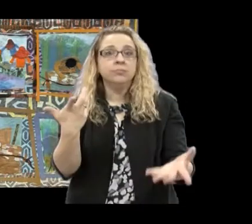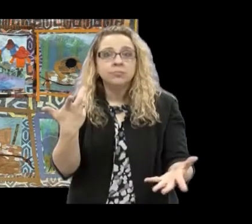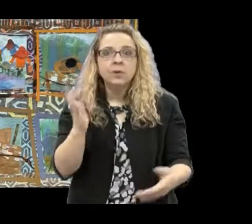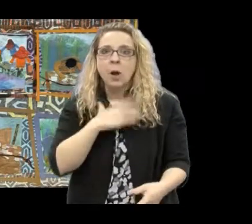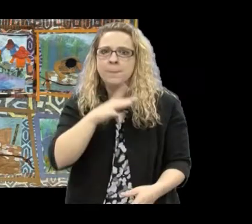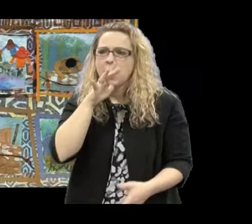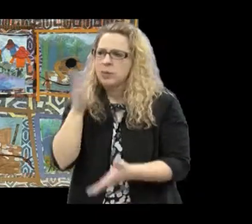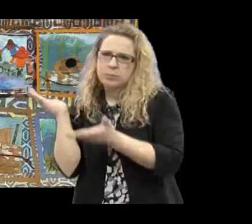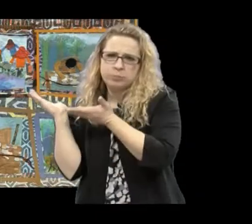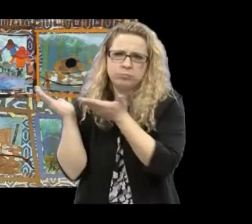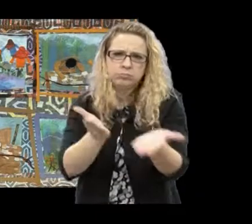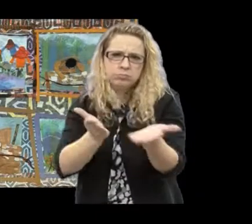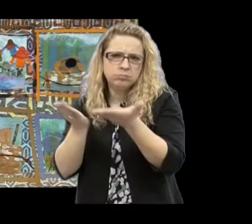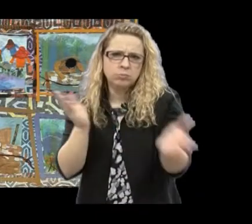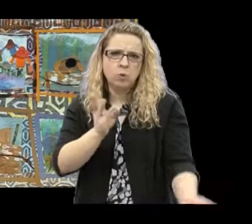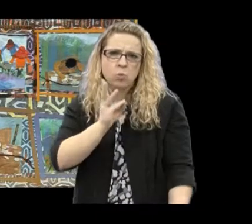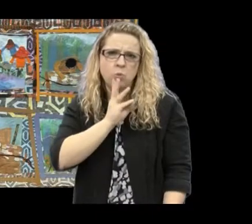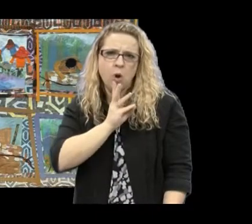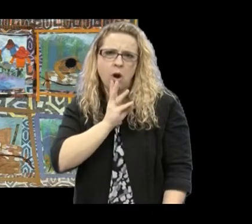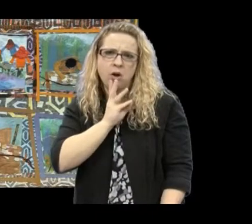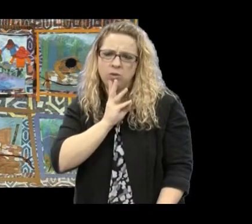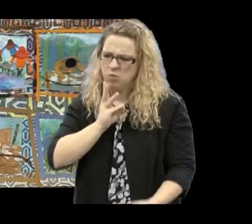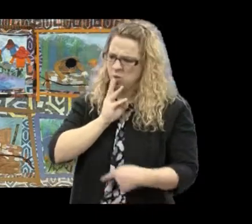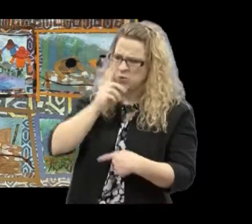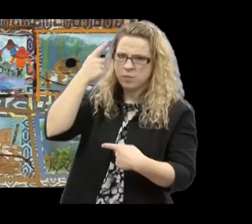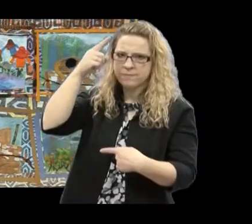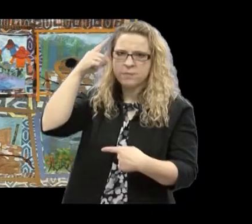Our mothers carried water to mix the cement.